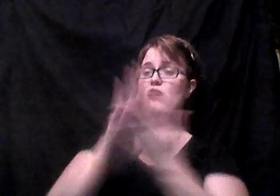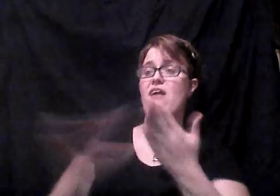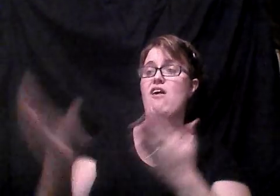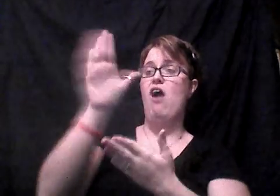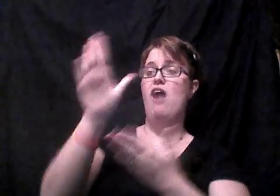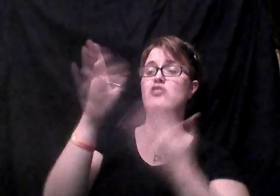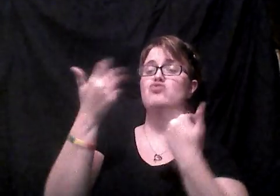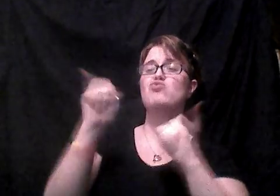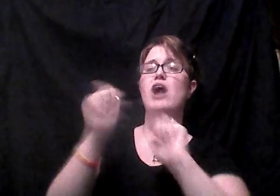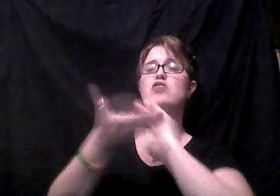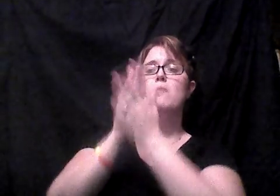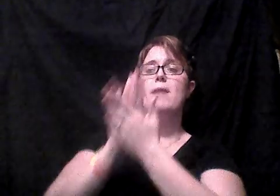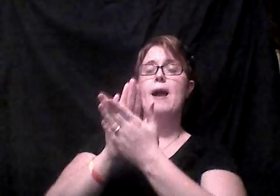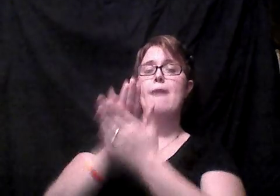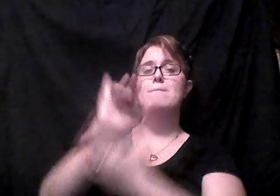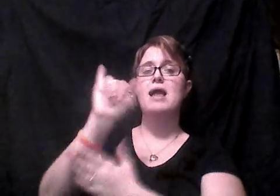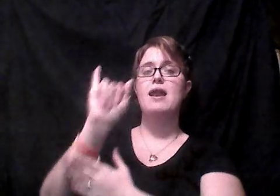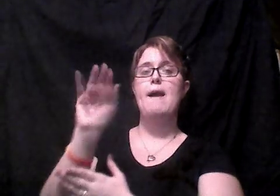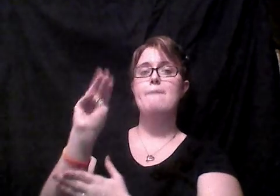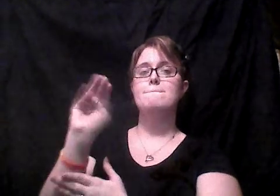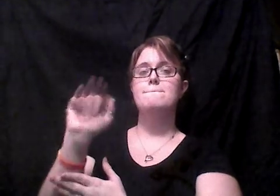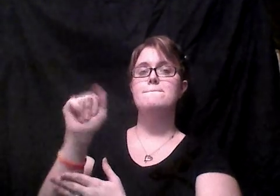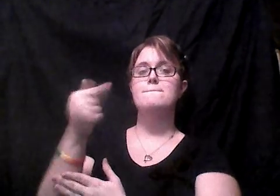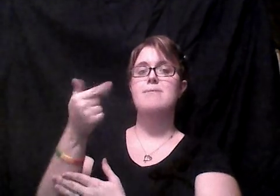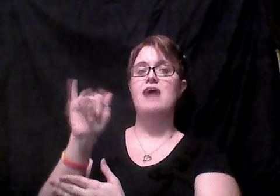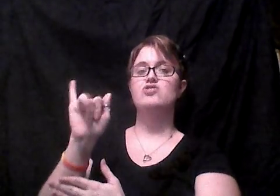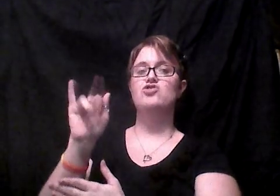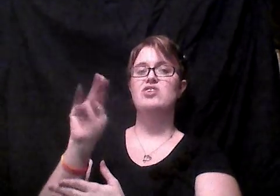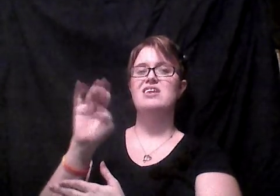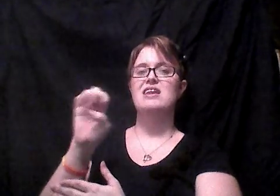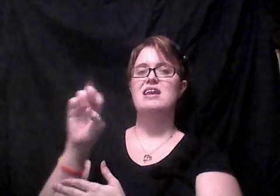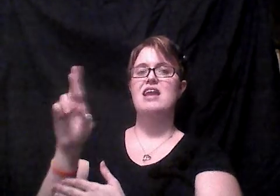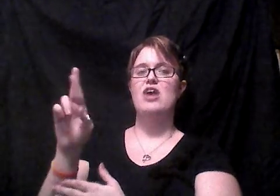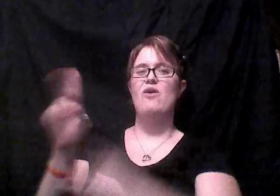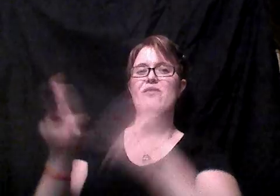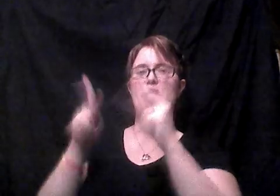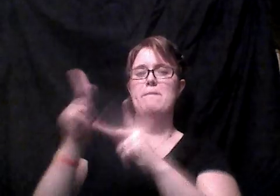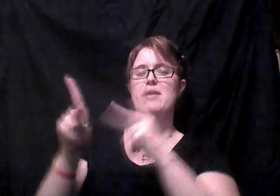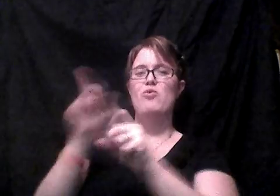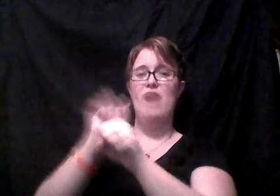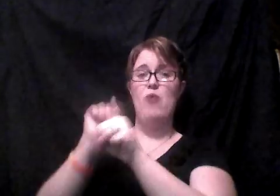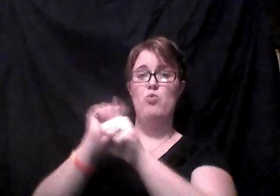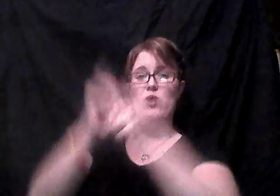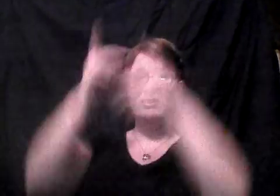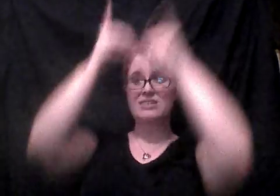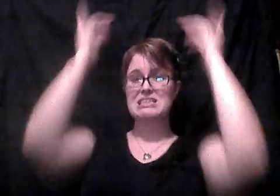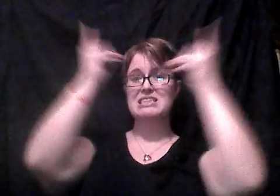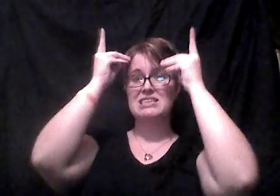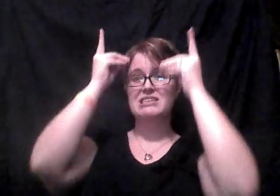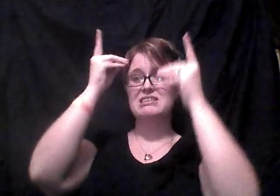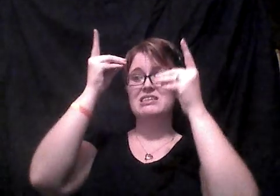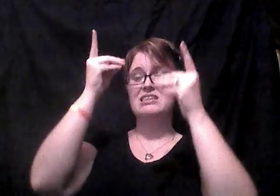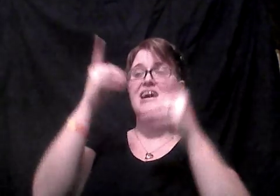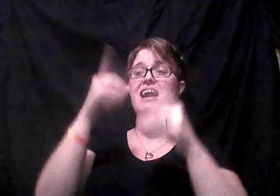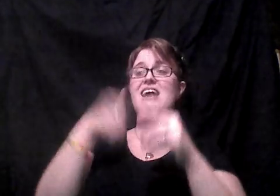the magic. And I got a lovely rejection letter. And then I tried again after graduate school, and I've kept all of these rejection letters over the years.